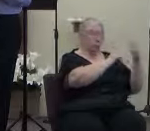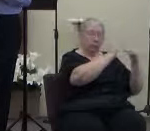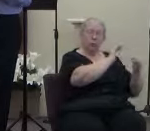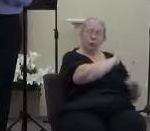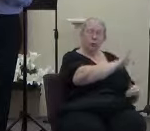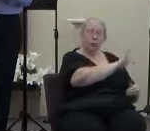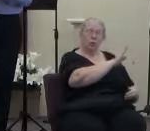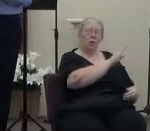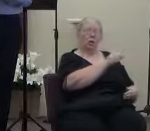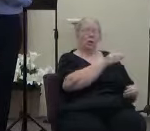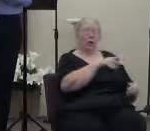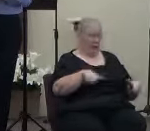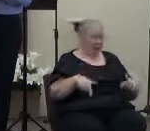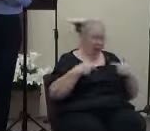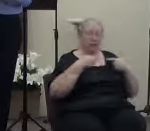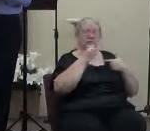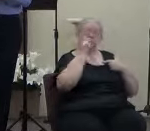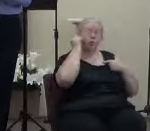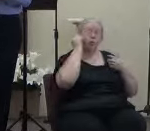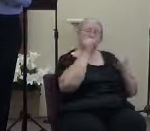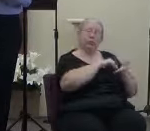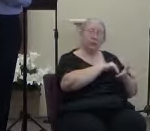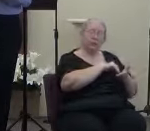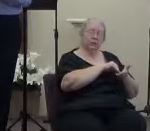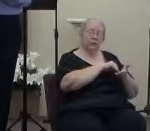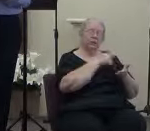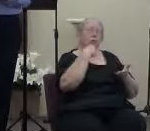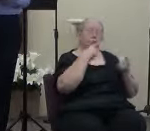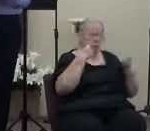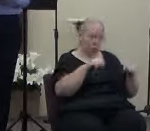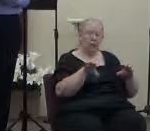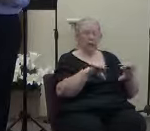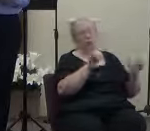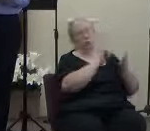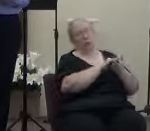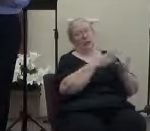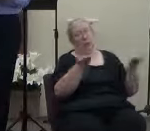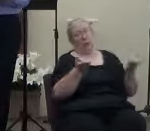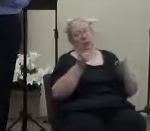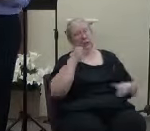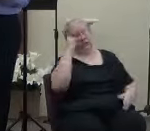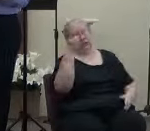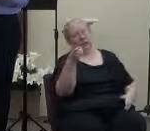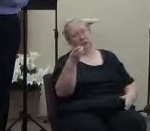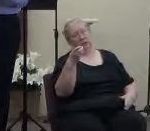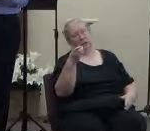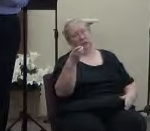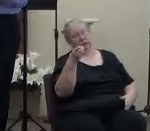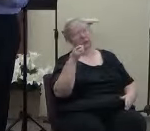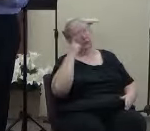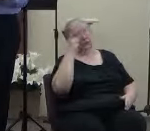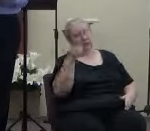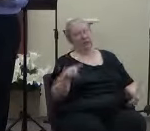be. We have the ability to do that. And we try that so hard here at Destiny. Destiny Life Changers, if you've got a need, you